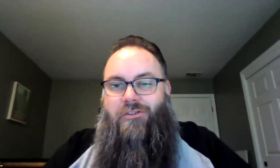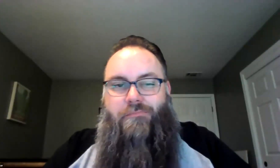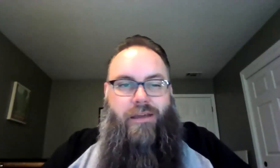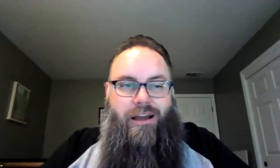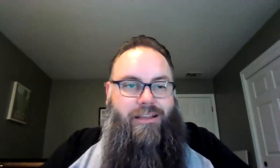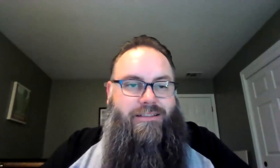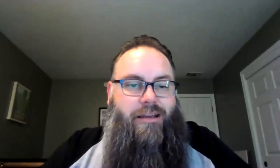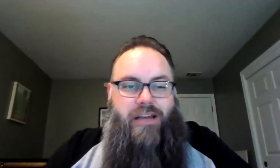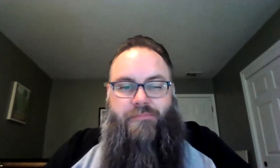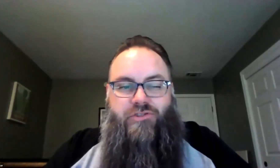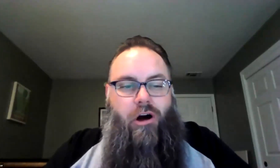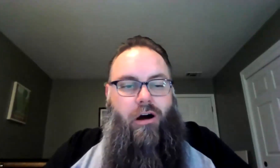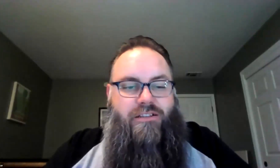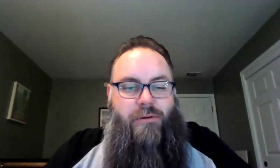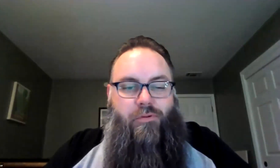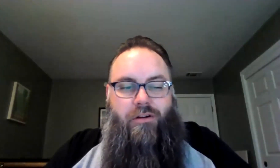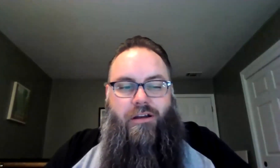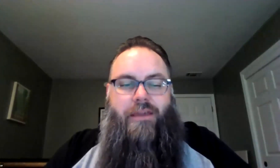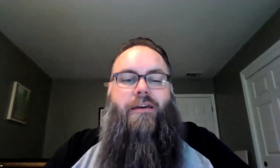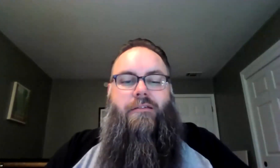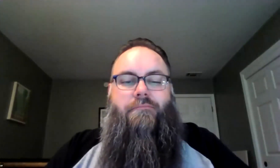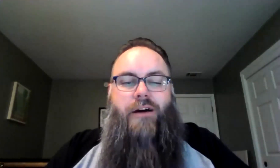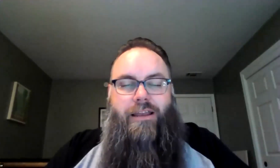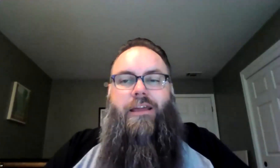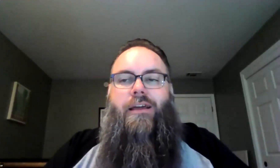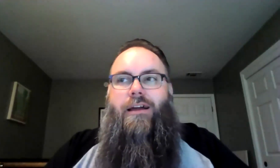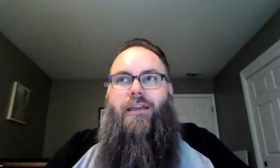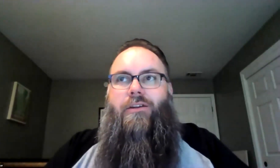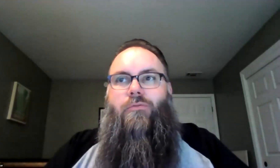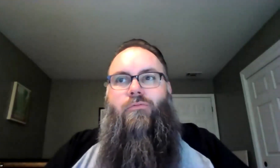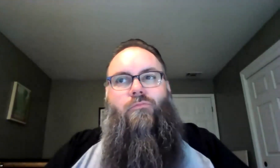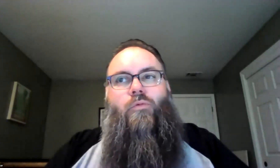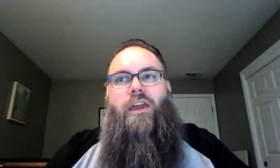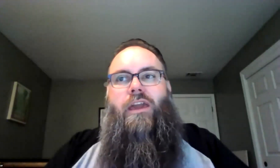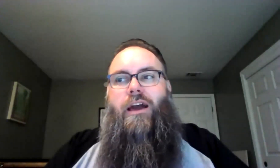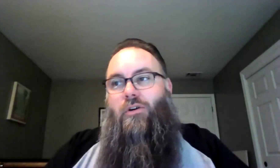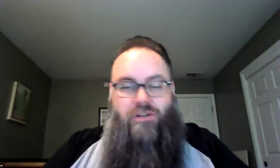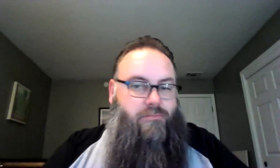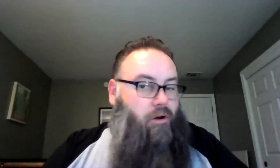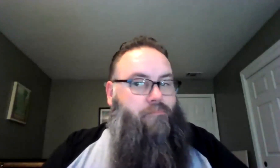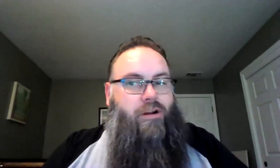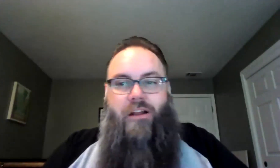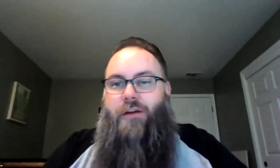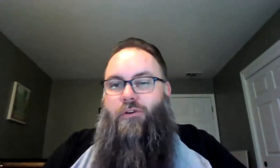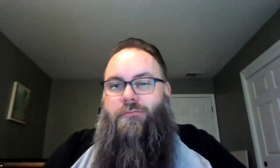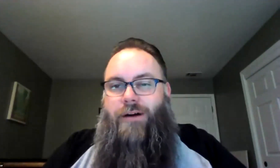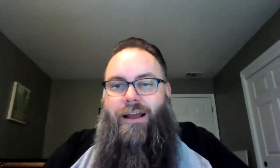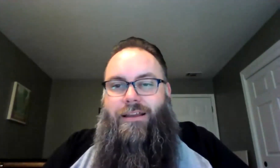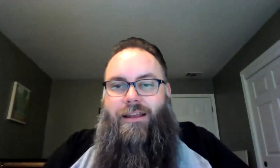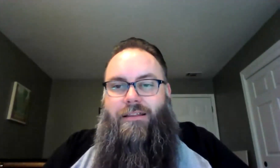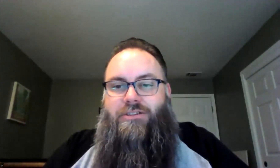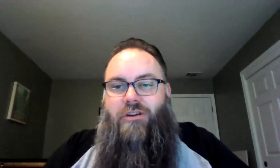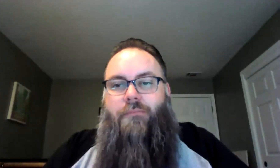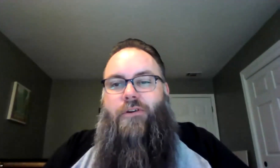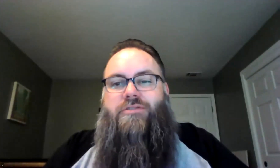is, and you may not get the same type of draw as people that are coming in. But I know are putting a lot of effort